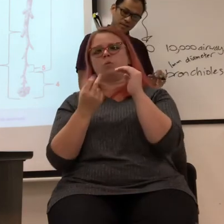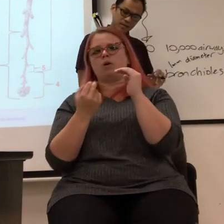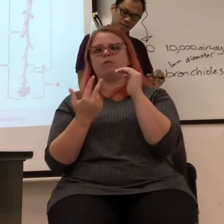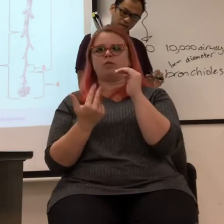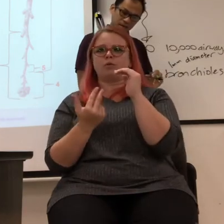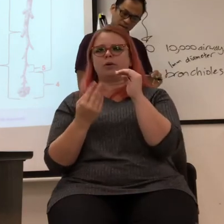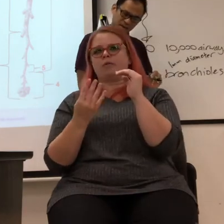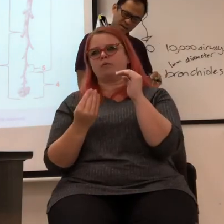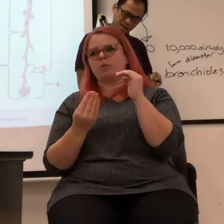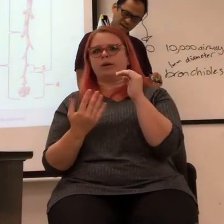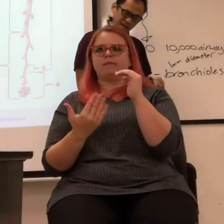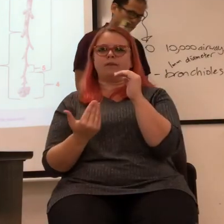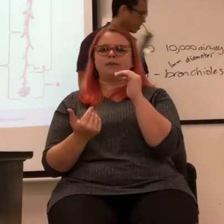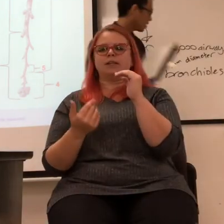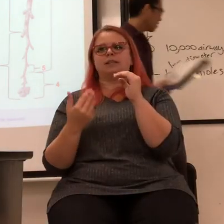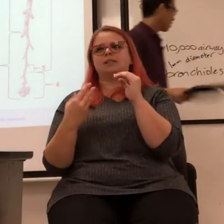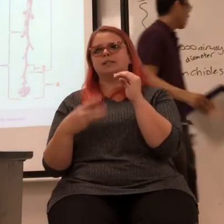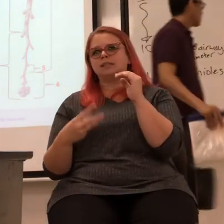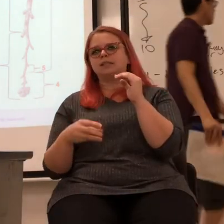15, 16.